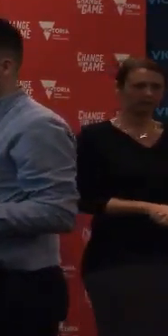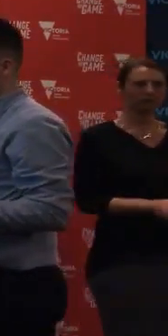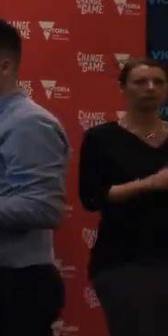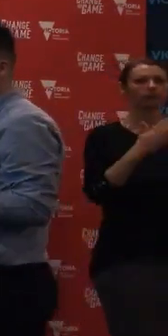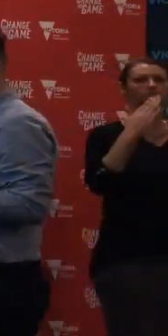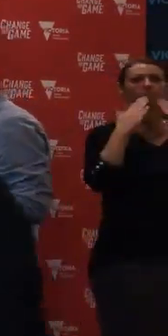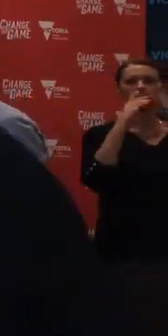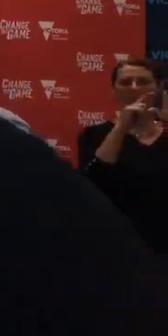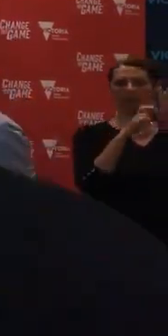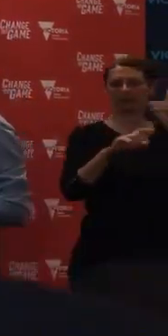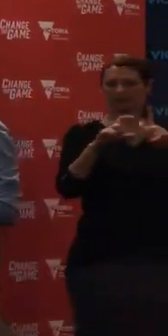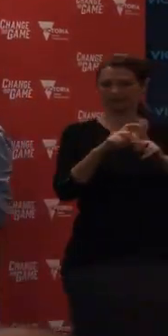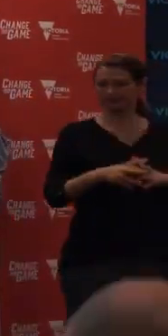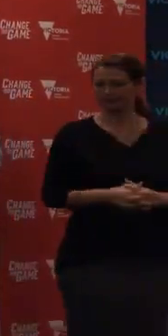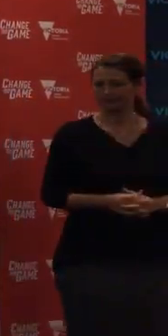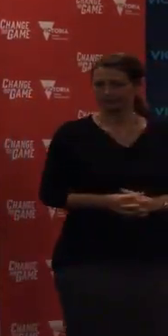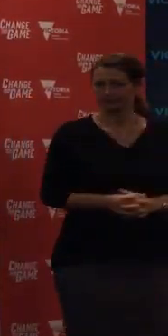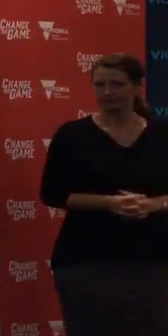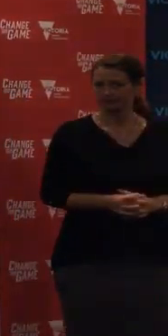Fantastic. Thanks, David.